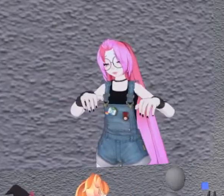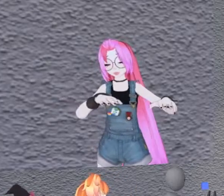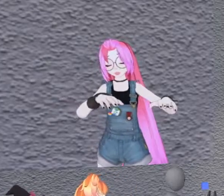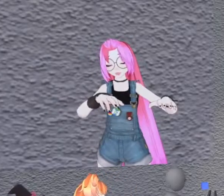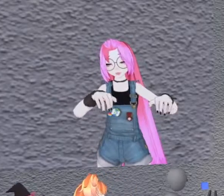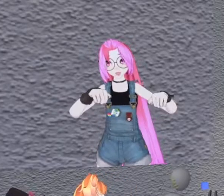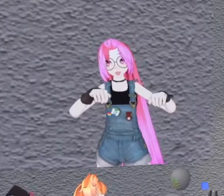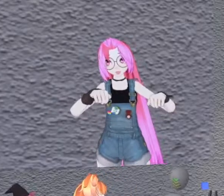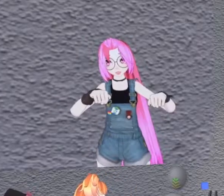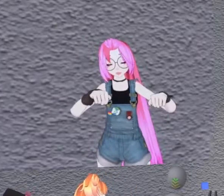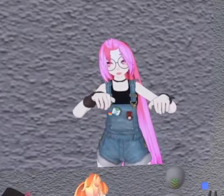Freeze or ice.